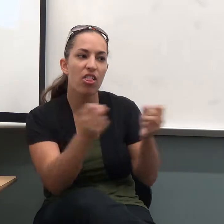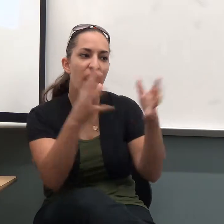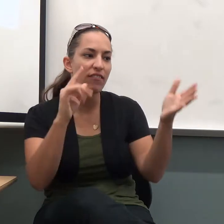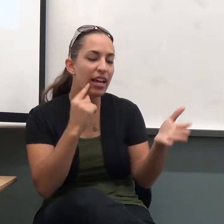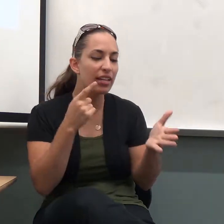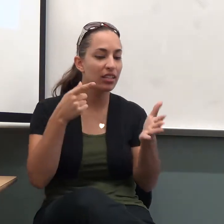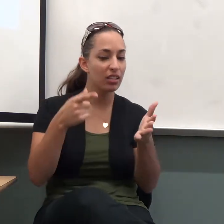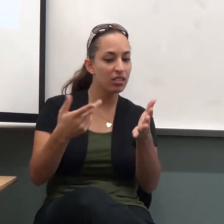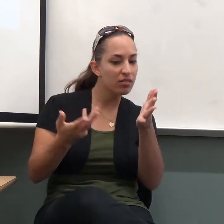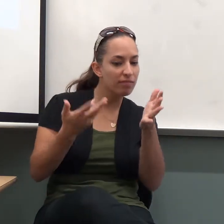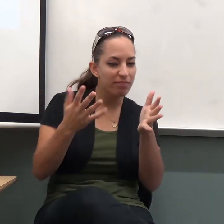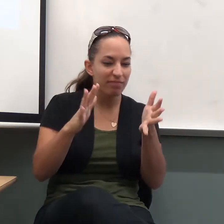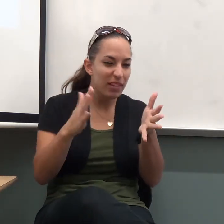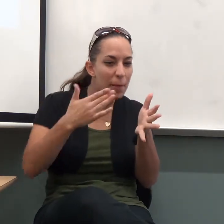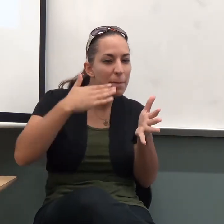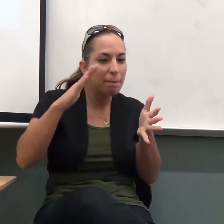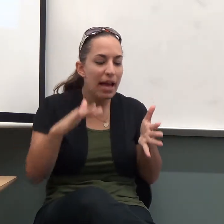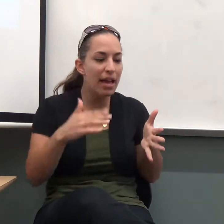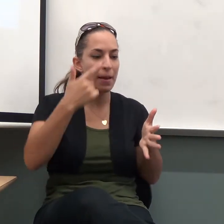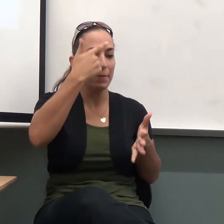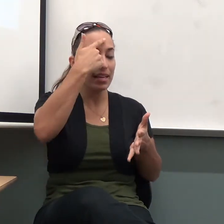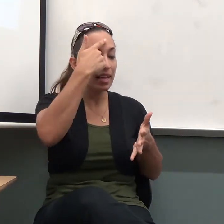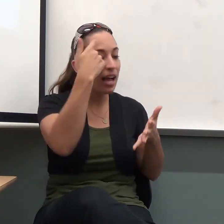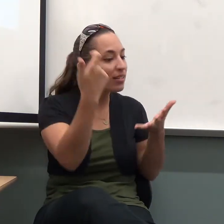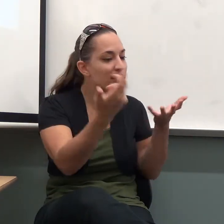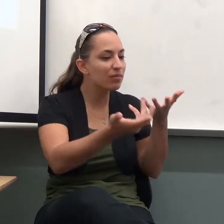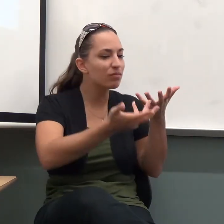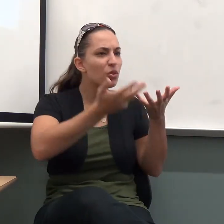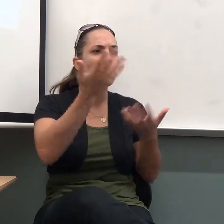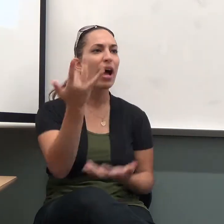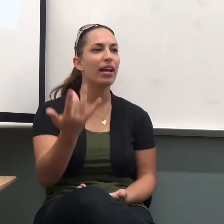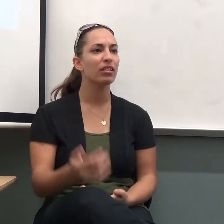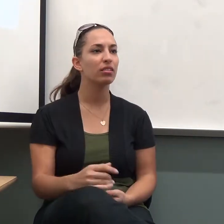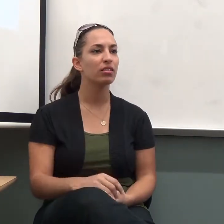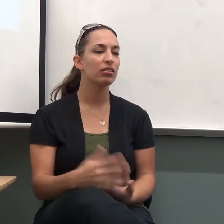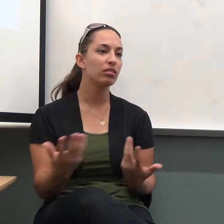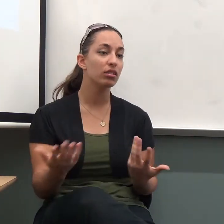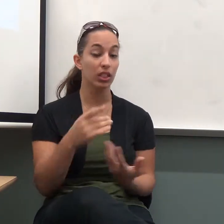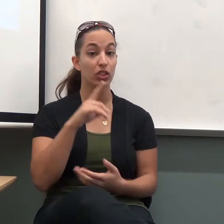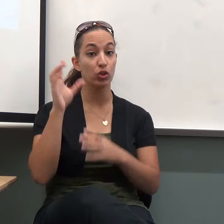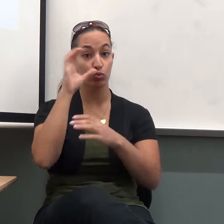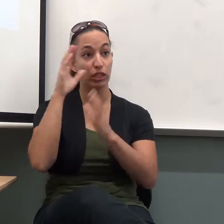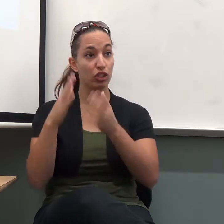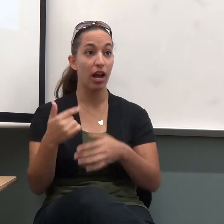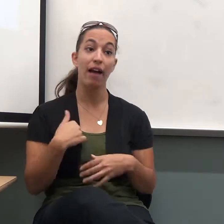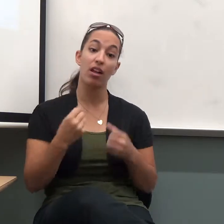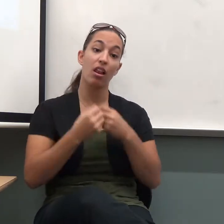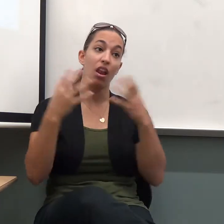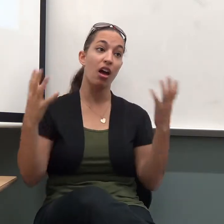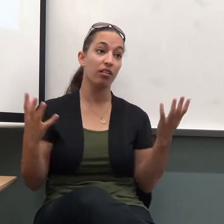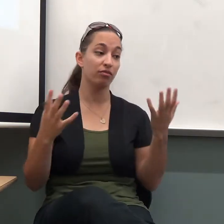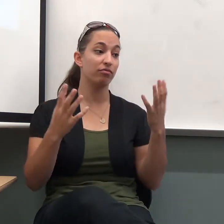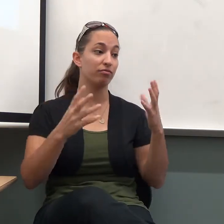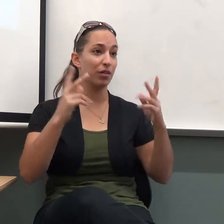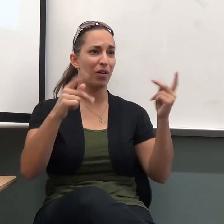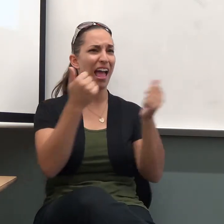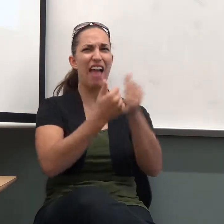bad? Why is it negative? They're a stranger, I know that. But why is that a bad thing? I got a lot of friends of mine that we get were strangers. Everybody's a stranger at some